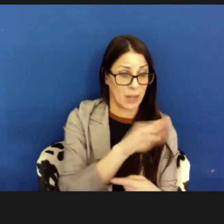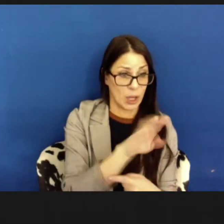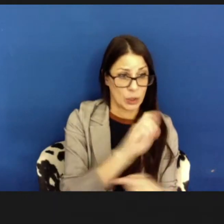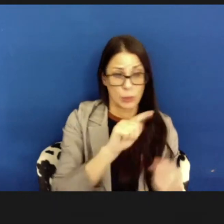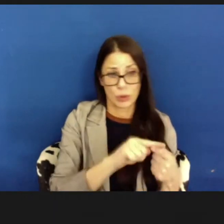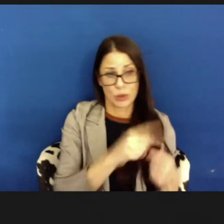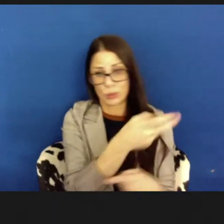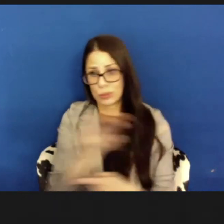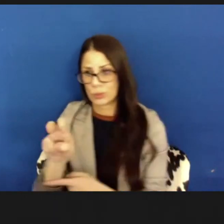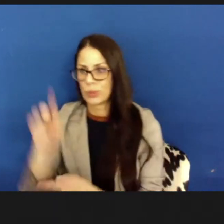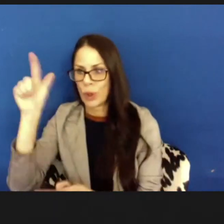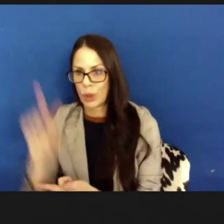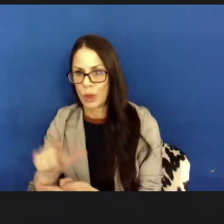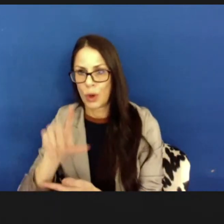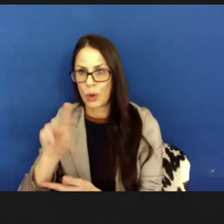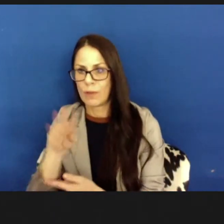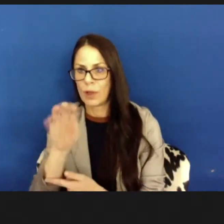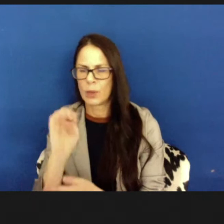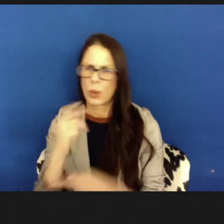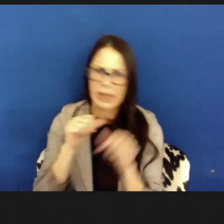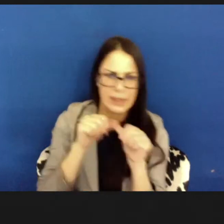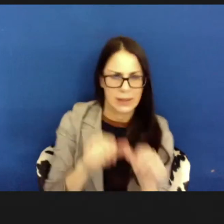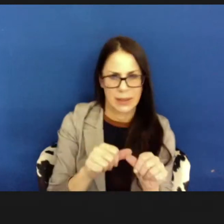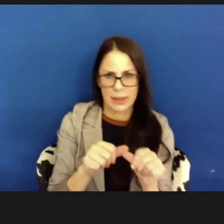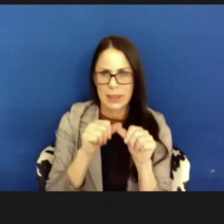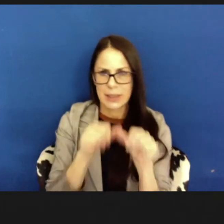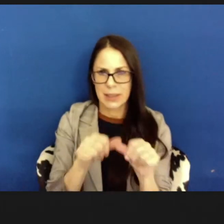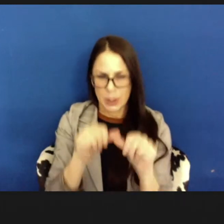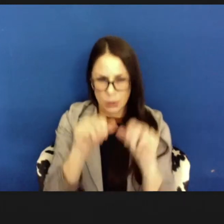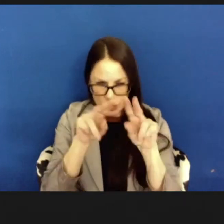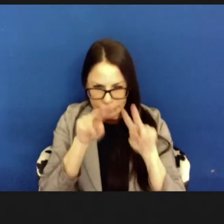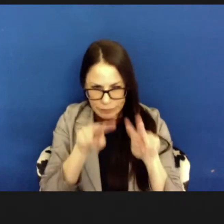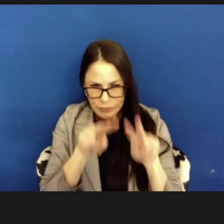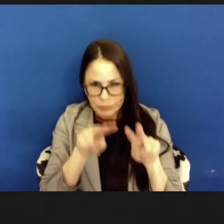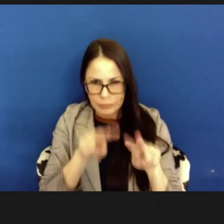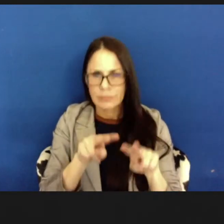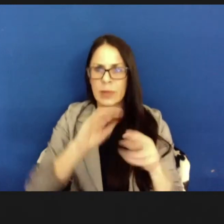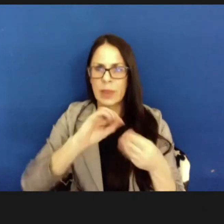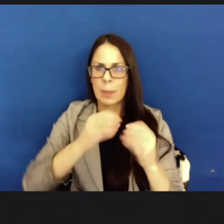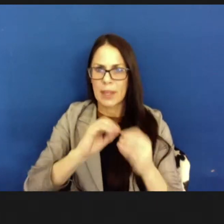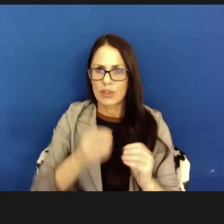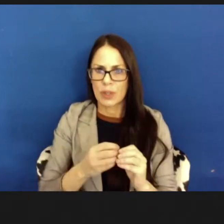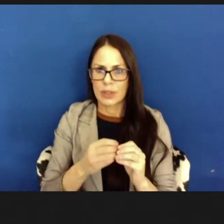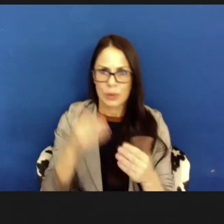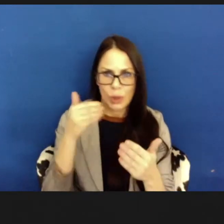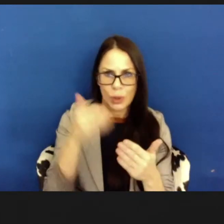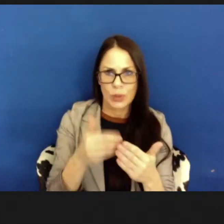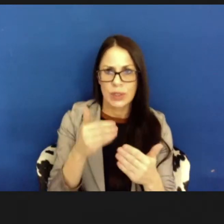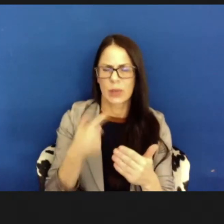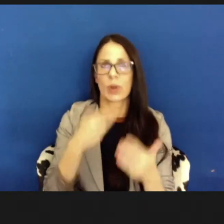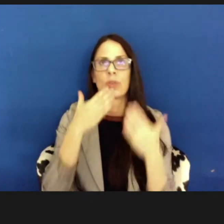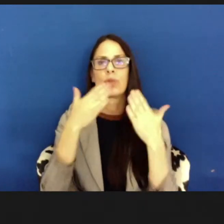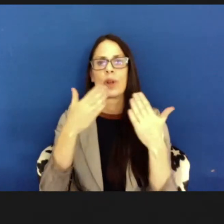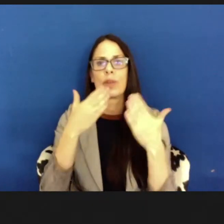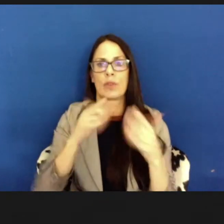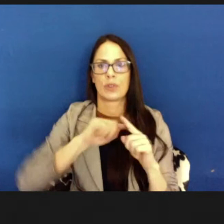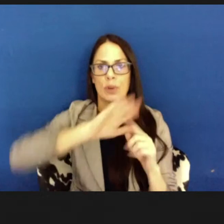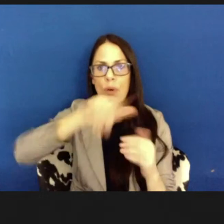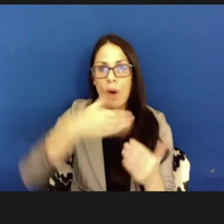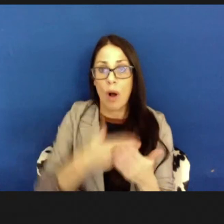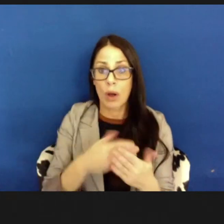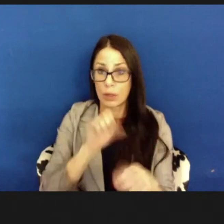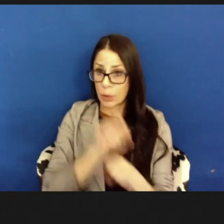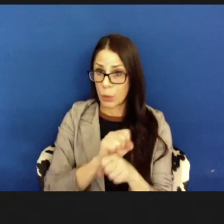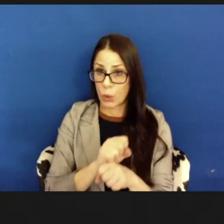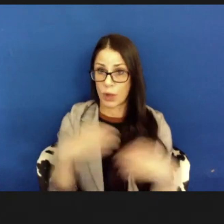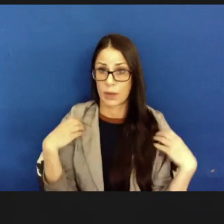to monitor these metrics very, very closely. And we're really grateful to all the work that our